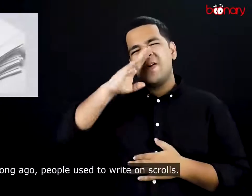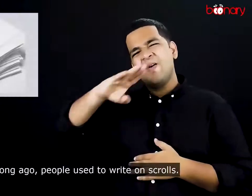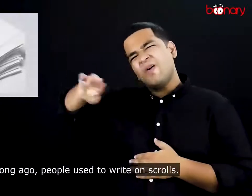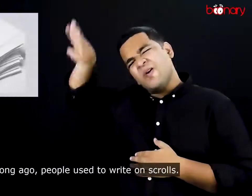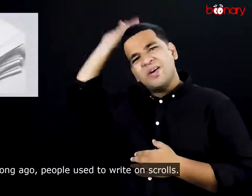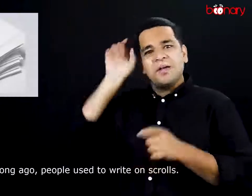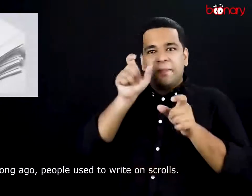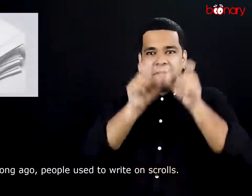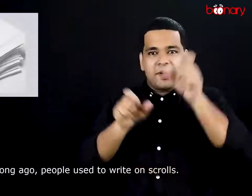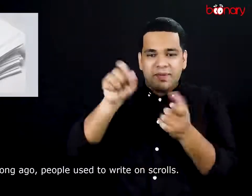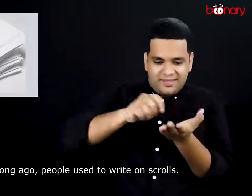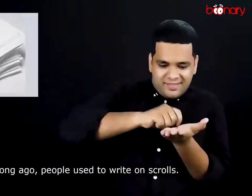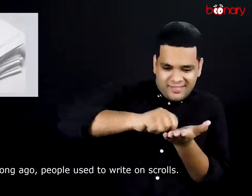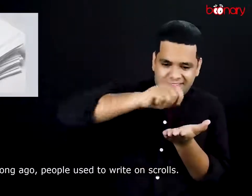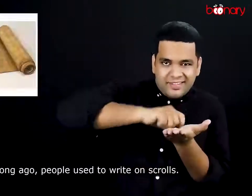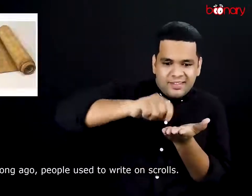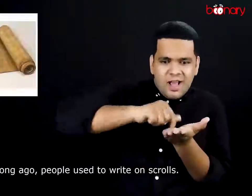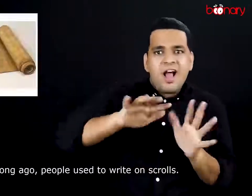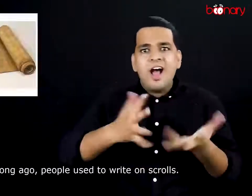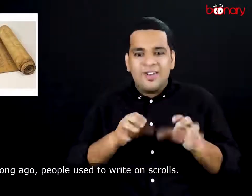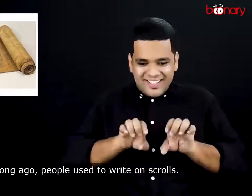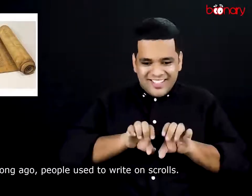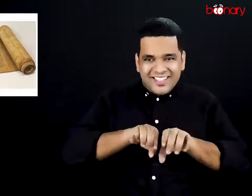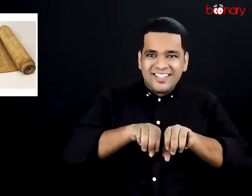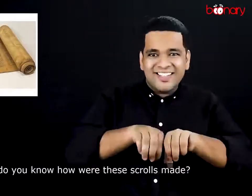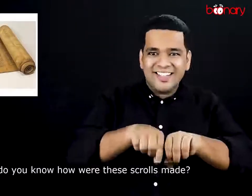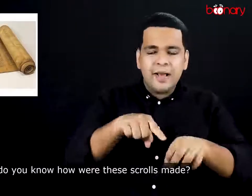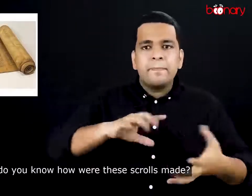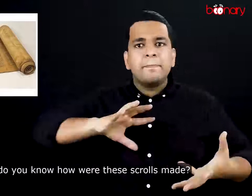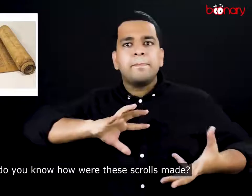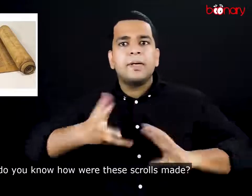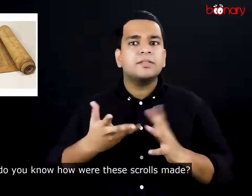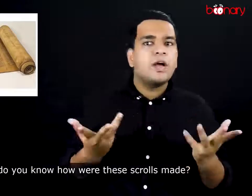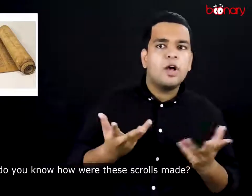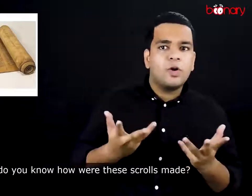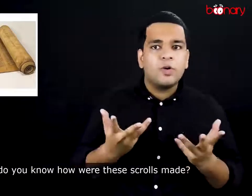Long ago, people used to write on scrolls. But do you know how were these scrolls made?